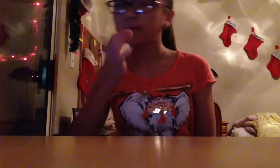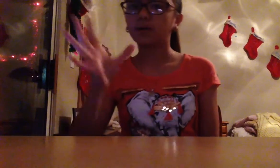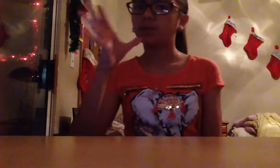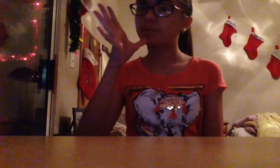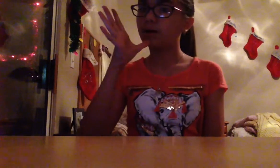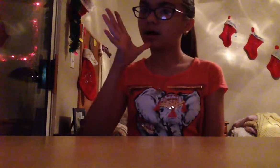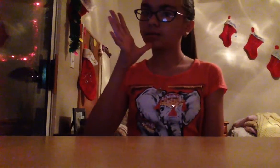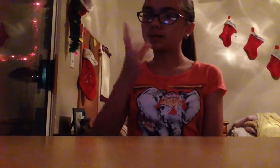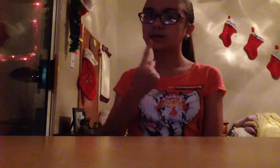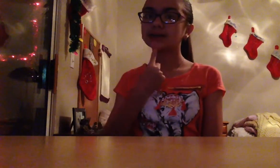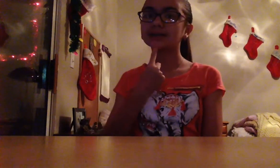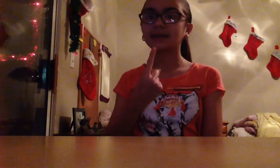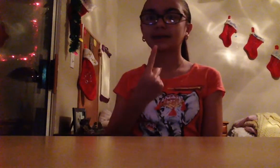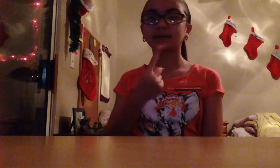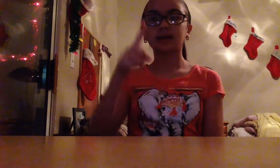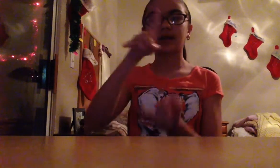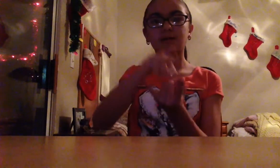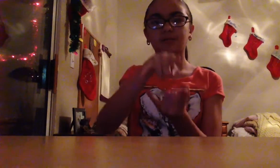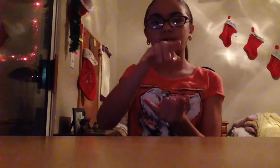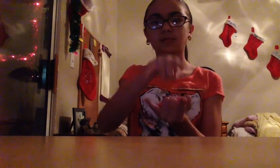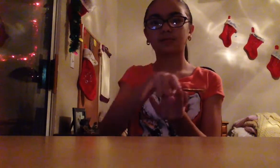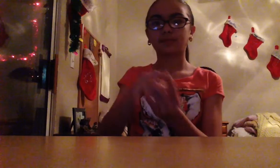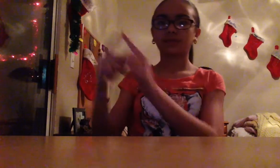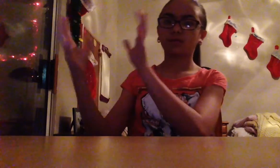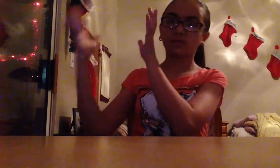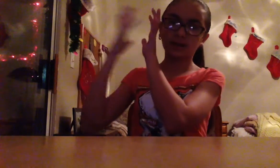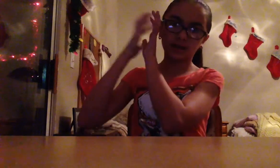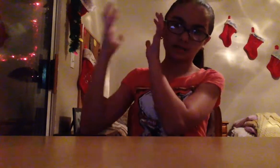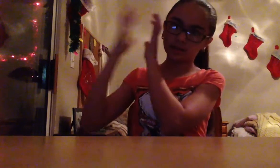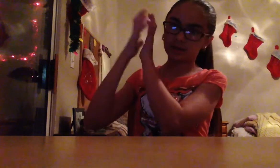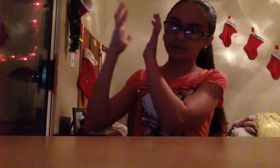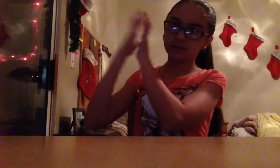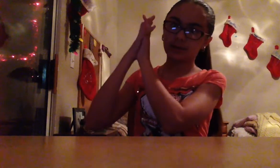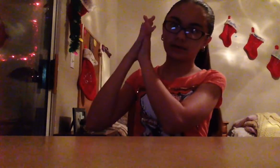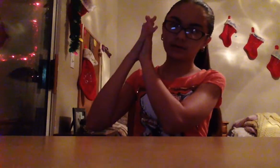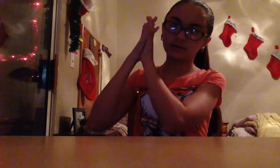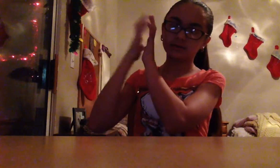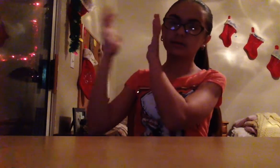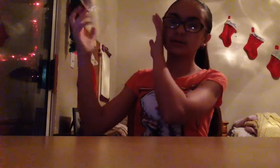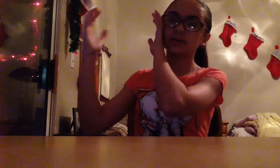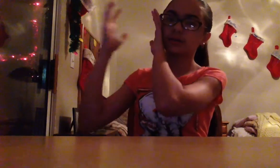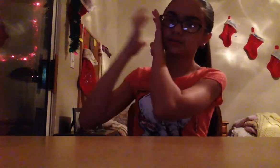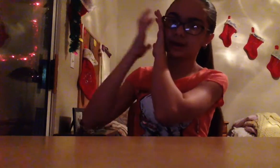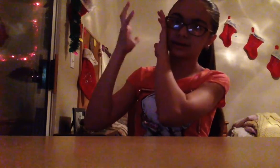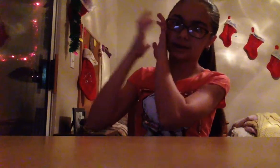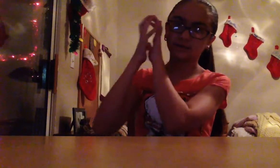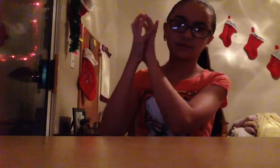Um. Mom says a hippo would eat me up but then. So this is on the right side of you.